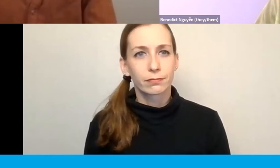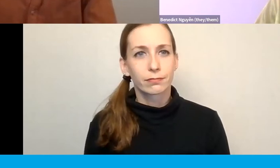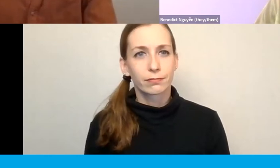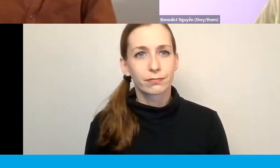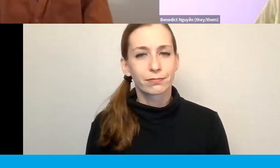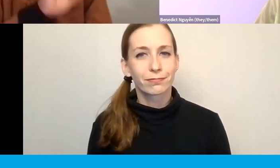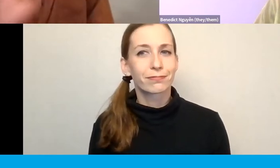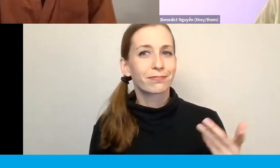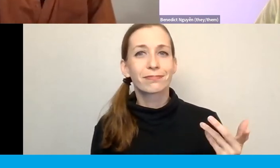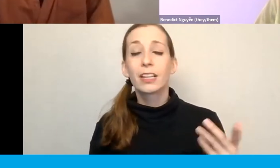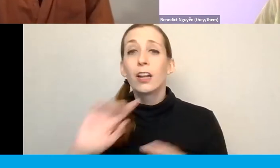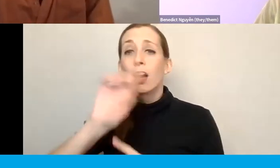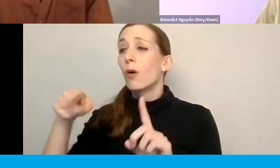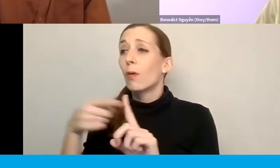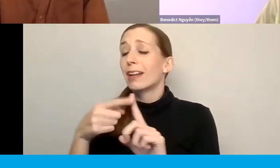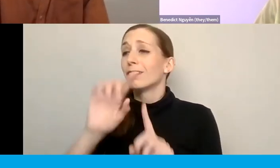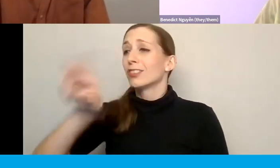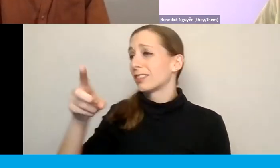washed away when it was just movement.